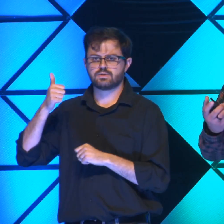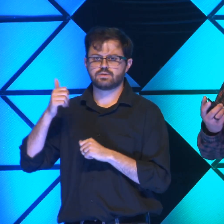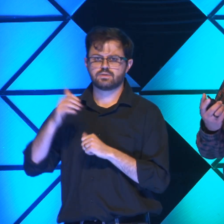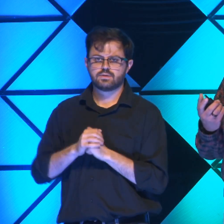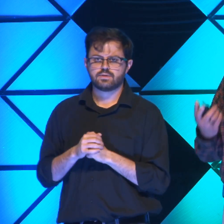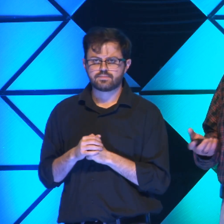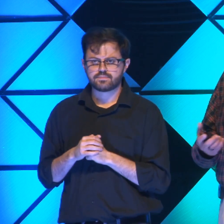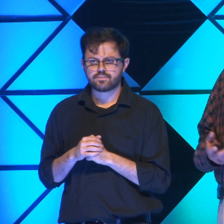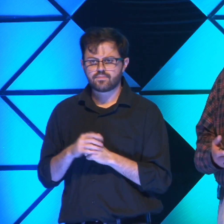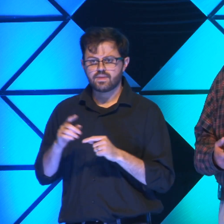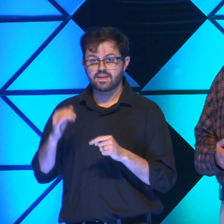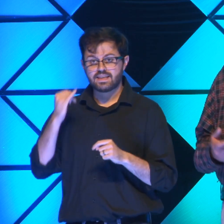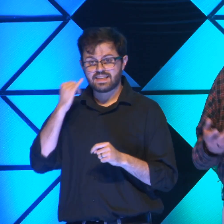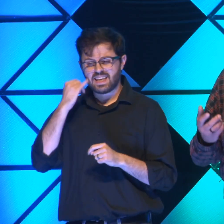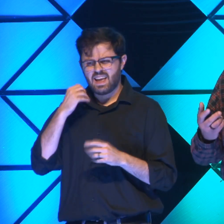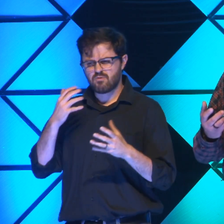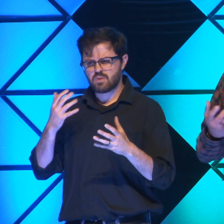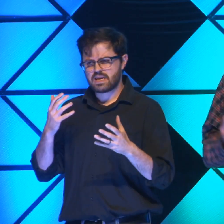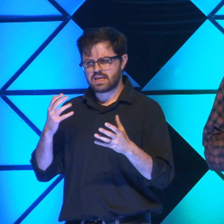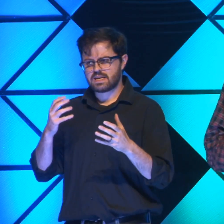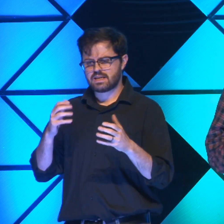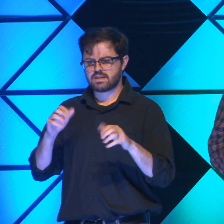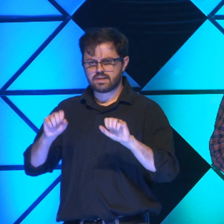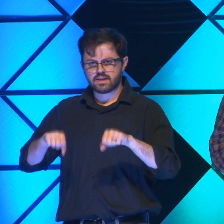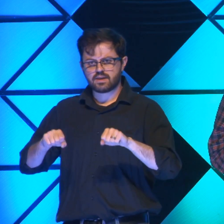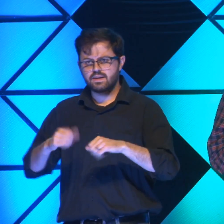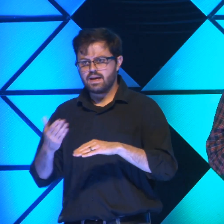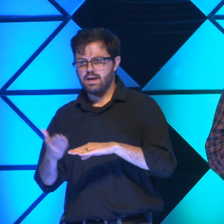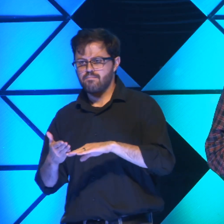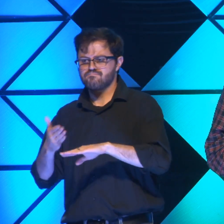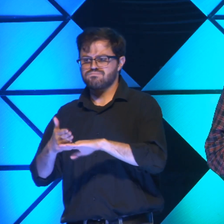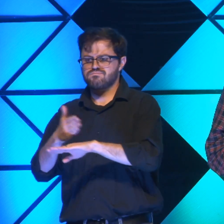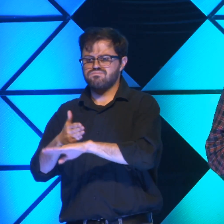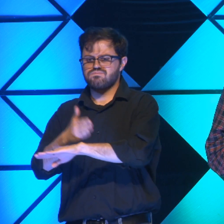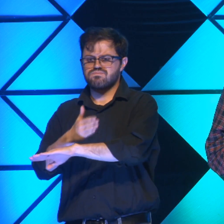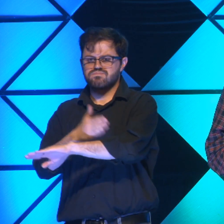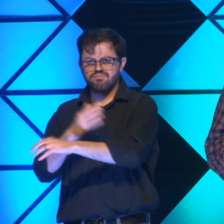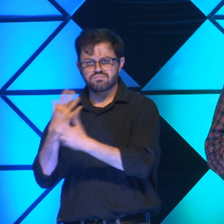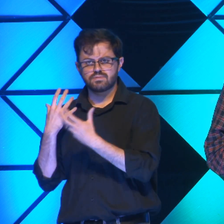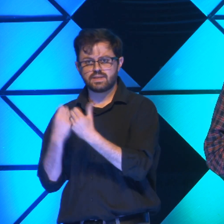We can accelerate healing through our acts of kindness,